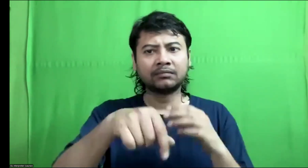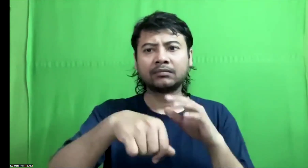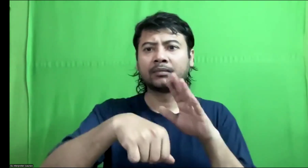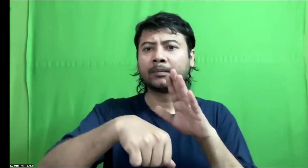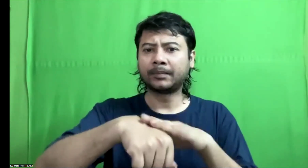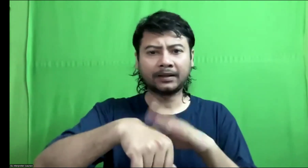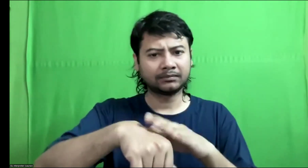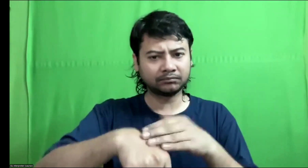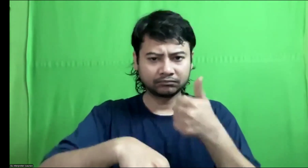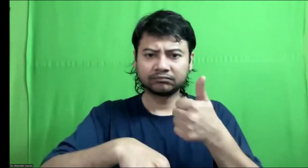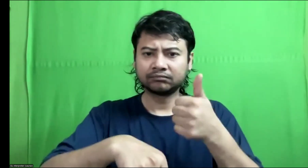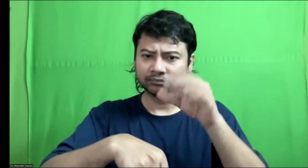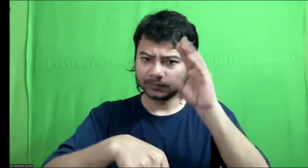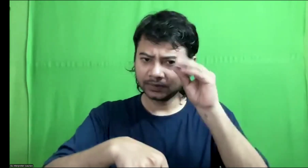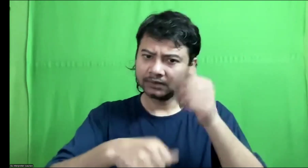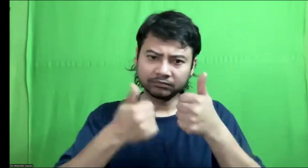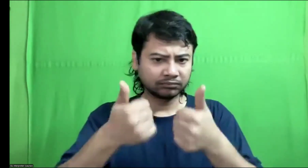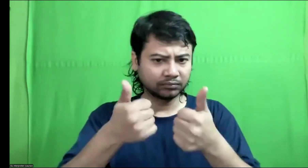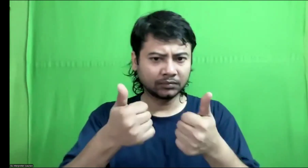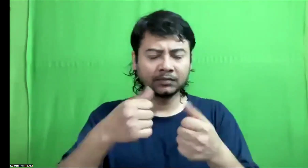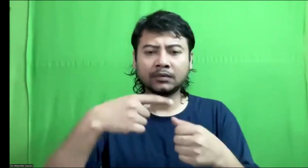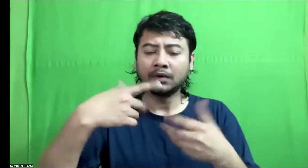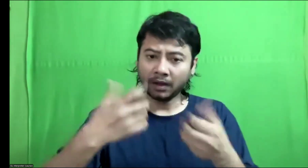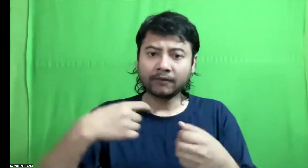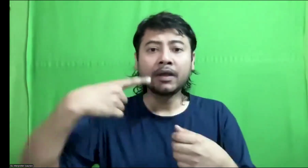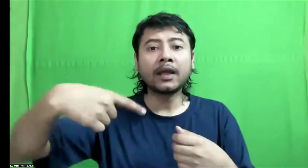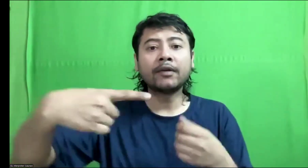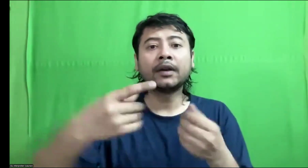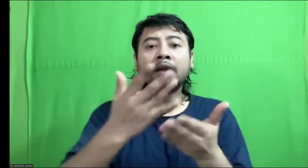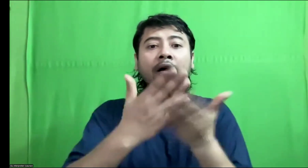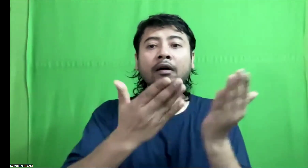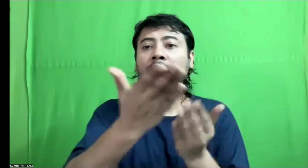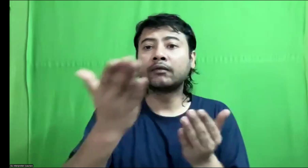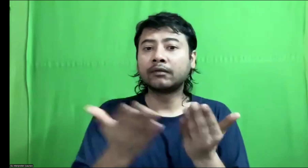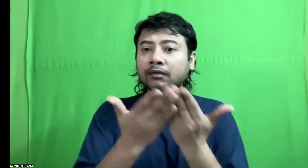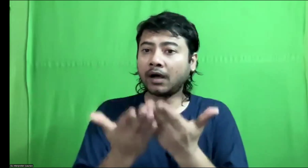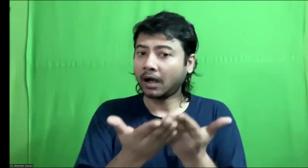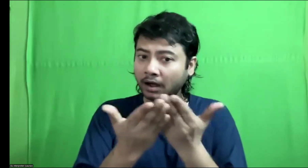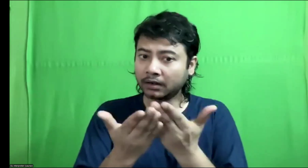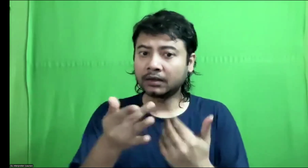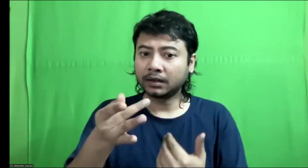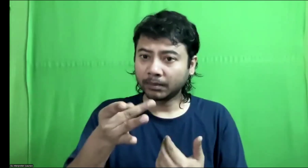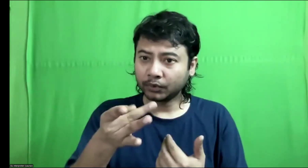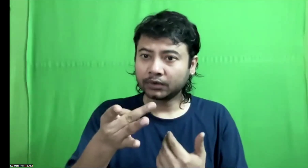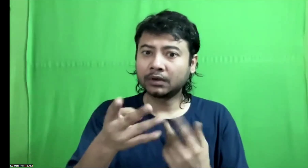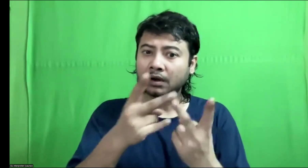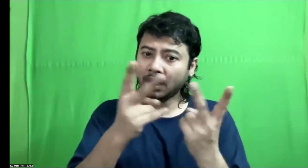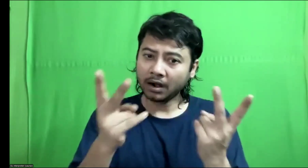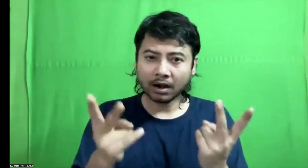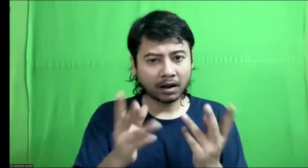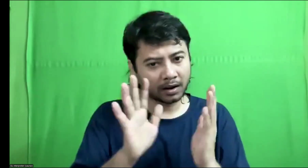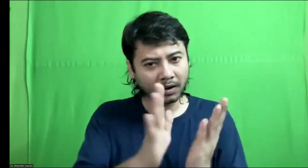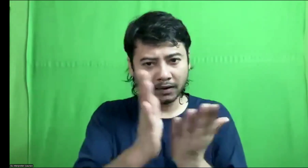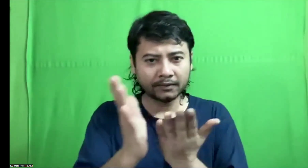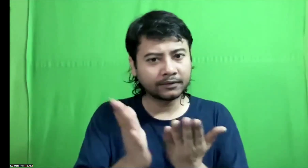aarti. So now, as your teacher, I would request you to please start